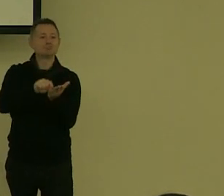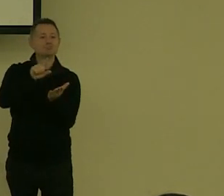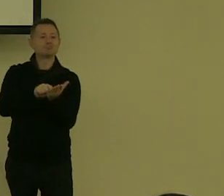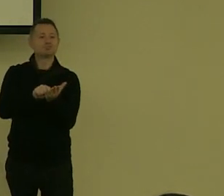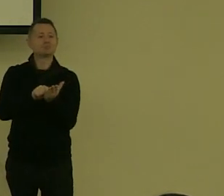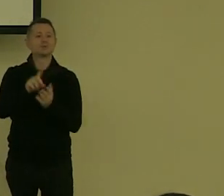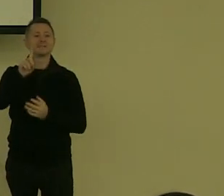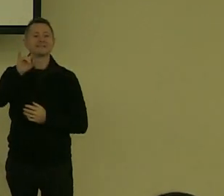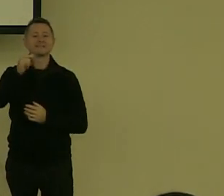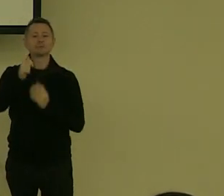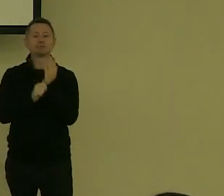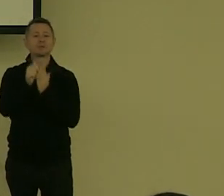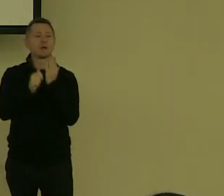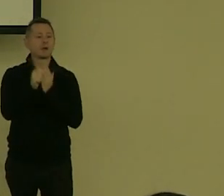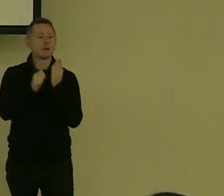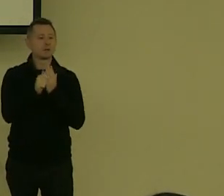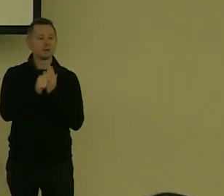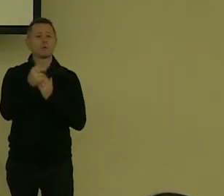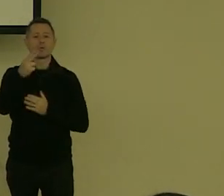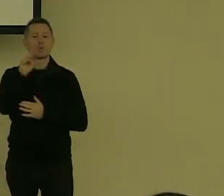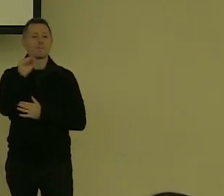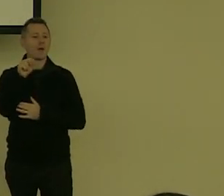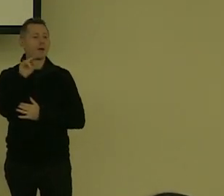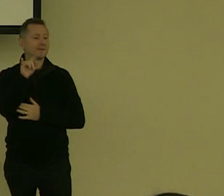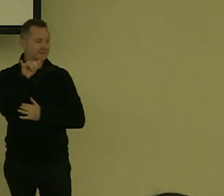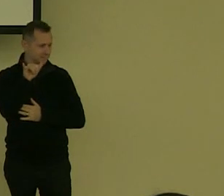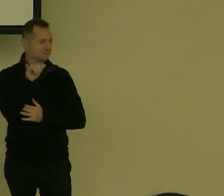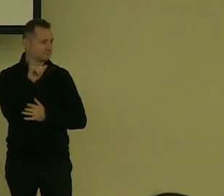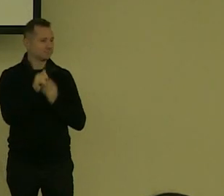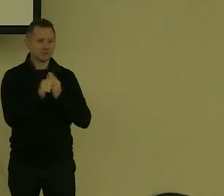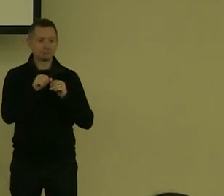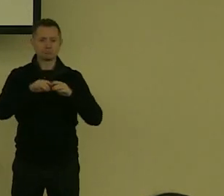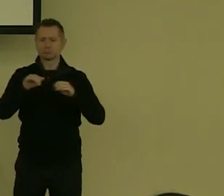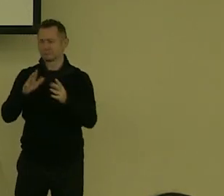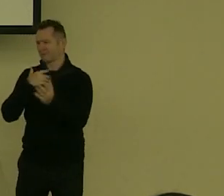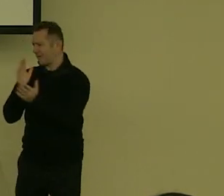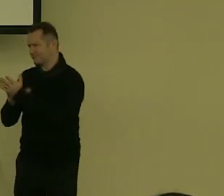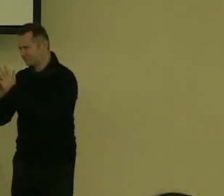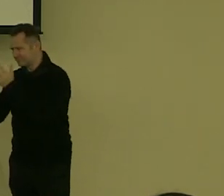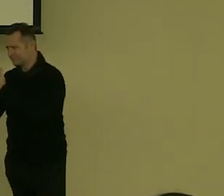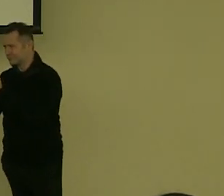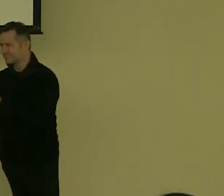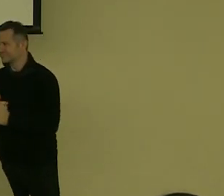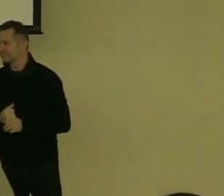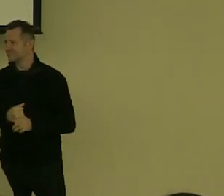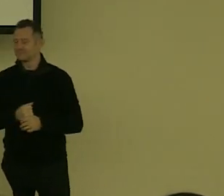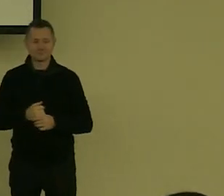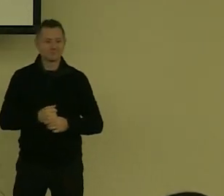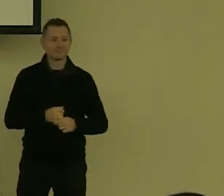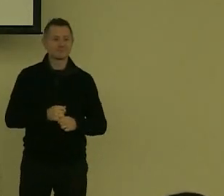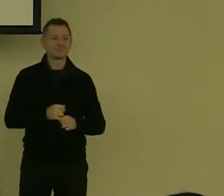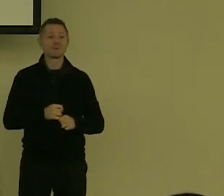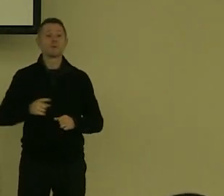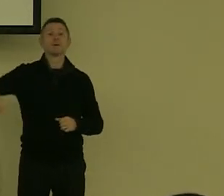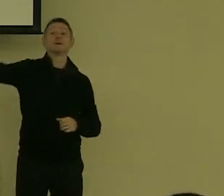BOCSS Prize today. Congratulations. You can't see all the people that are here with us, but could we also give Anastasia